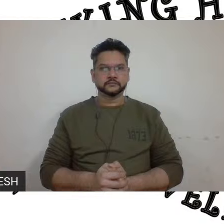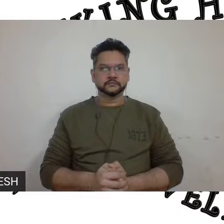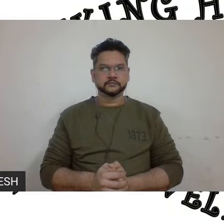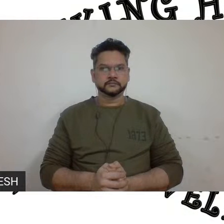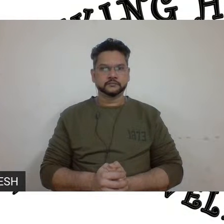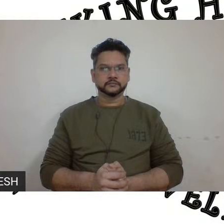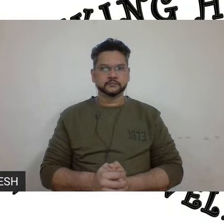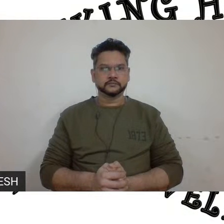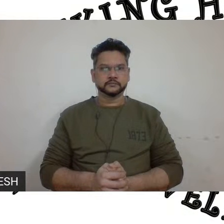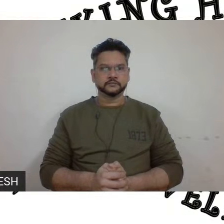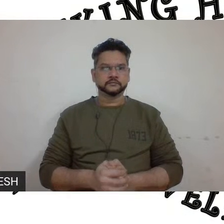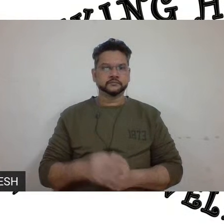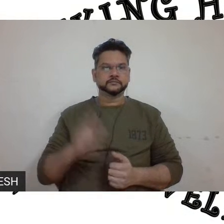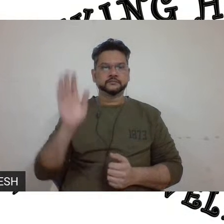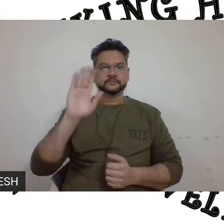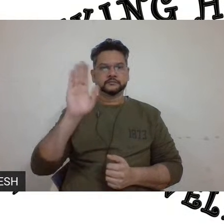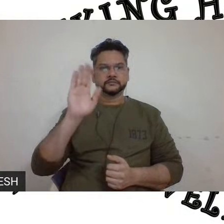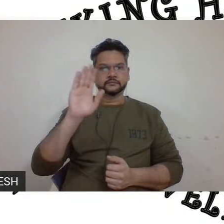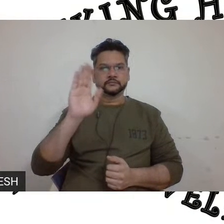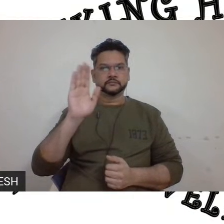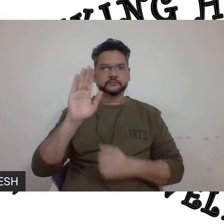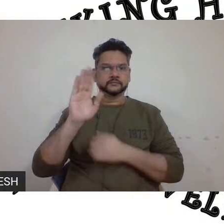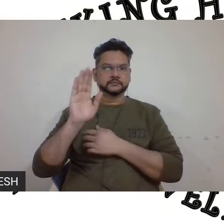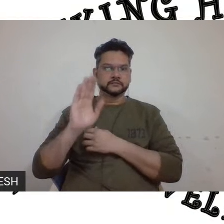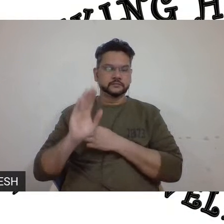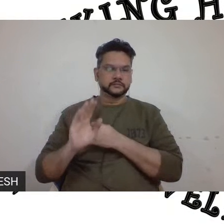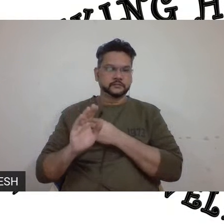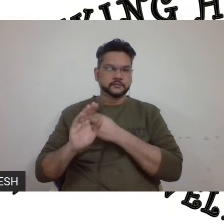Hello? Hello, sir?